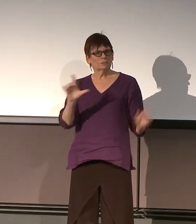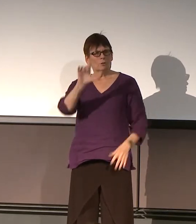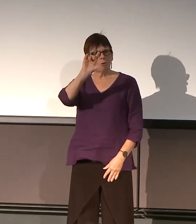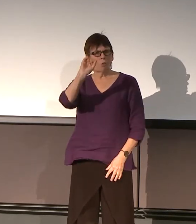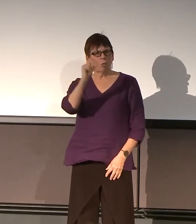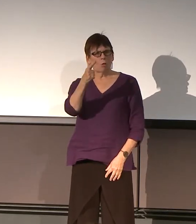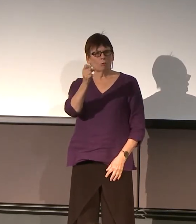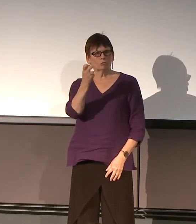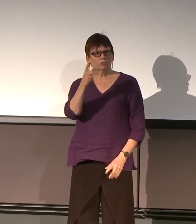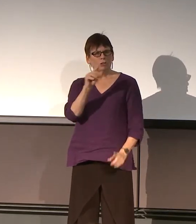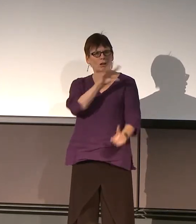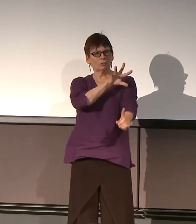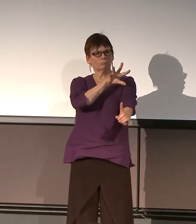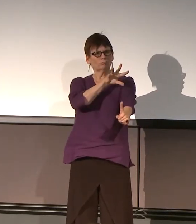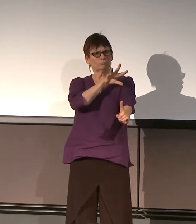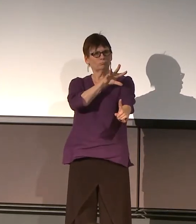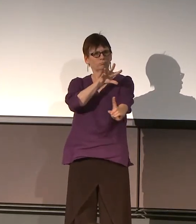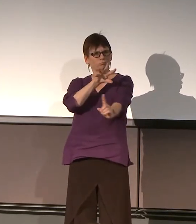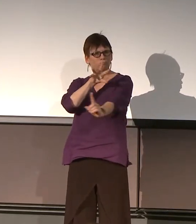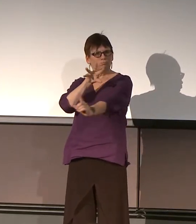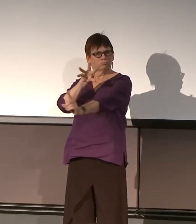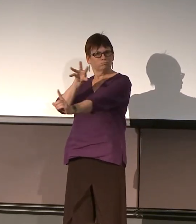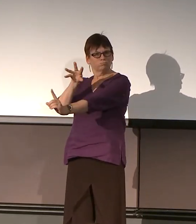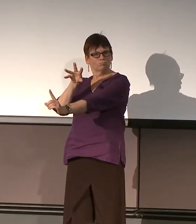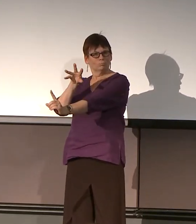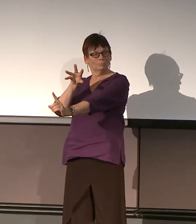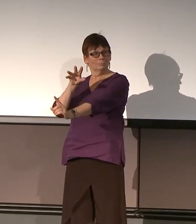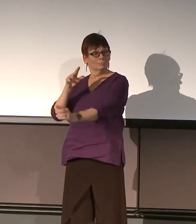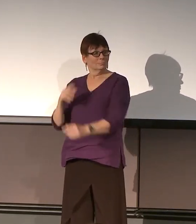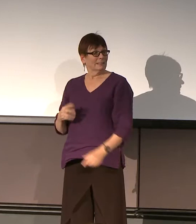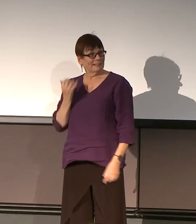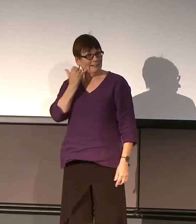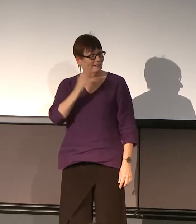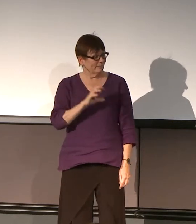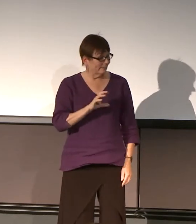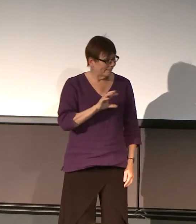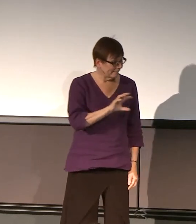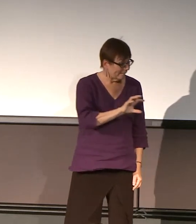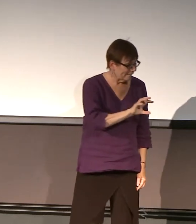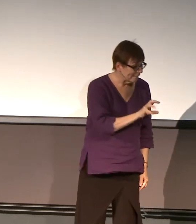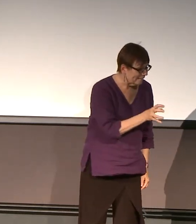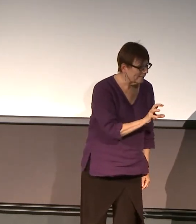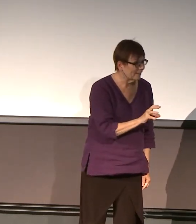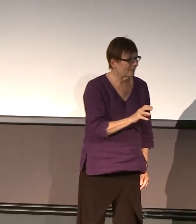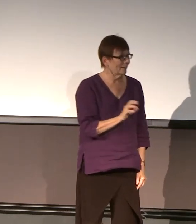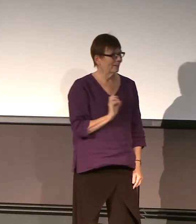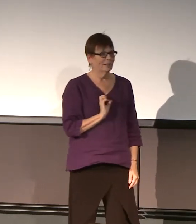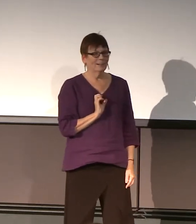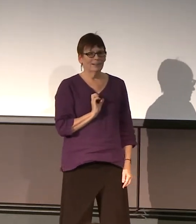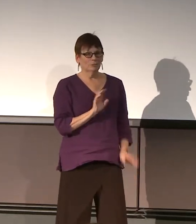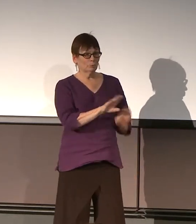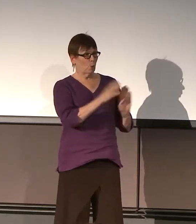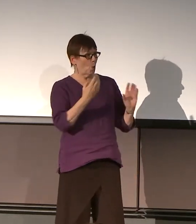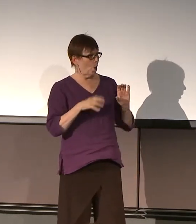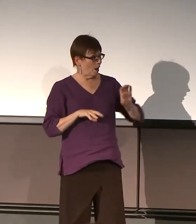be walking by, and it's obviously a long shot. But if you switch